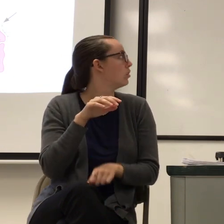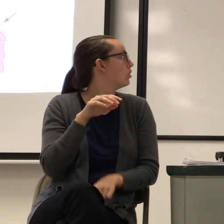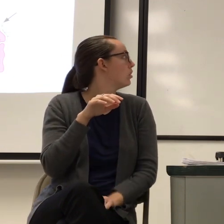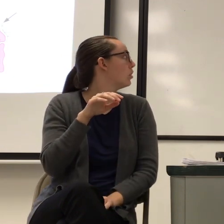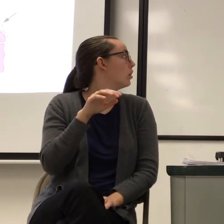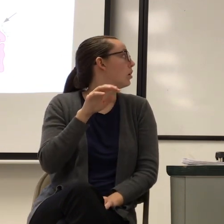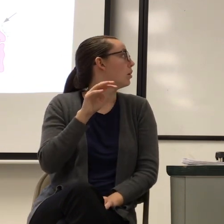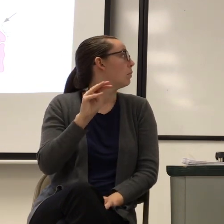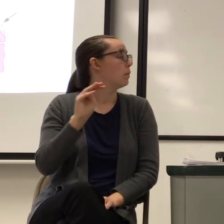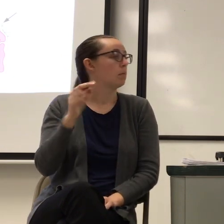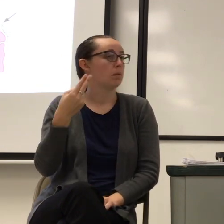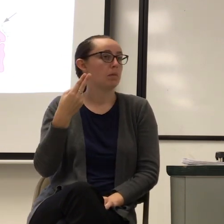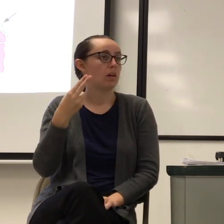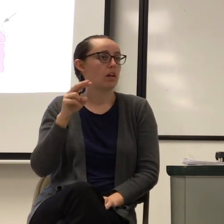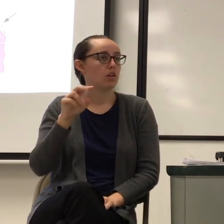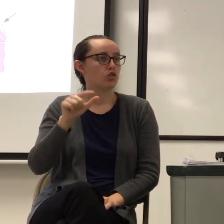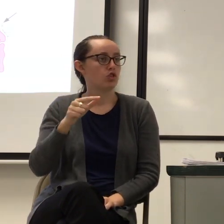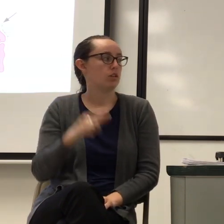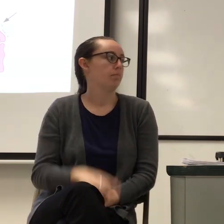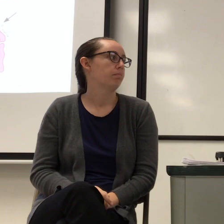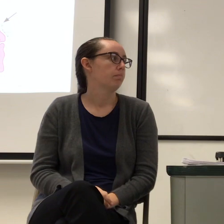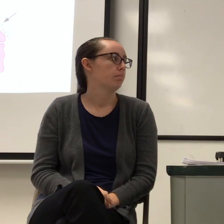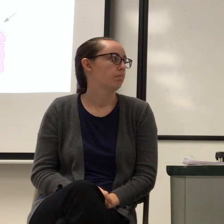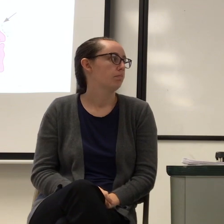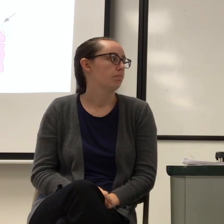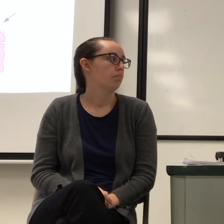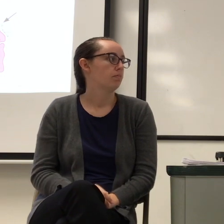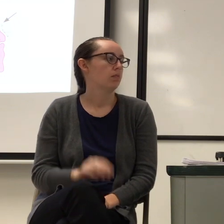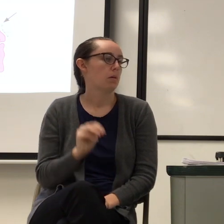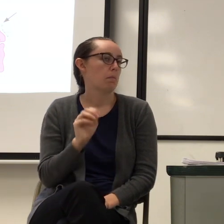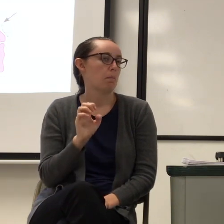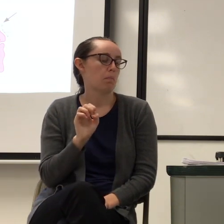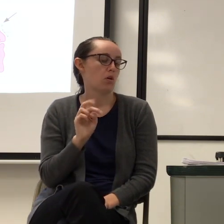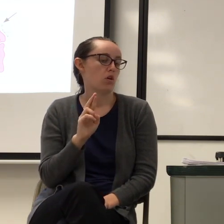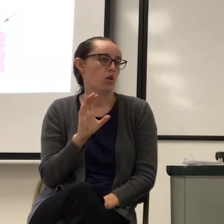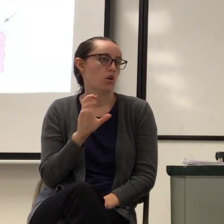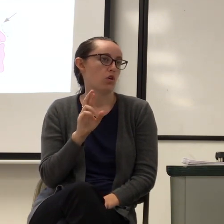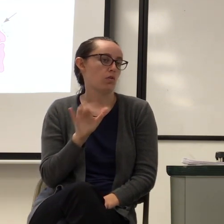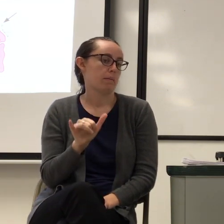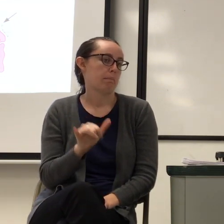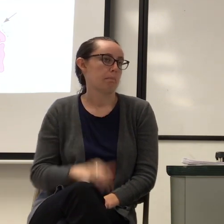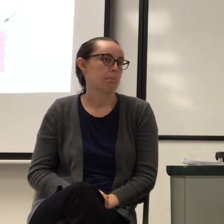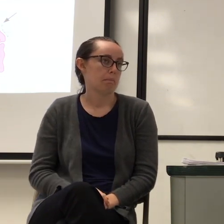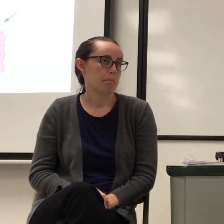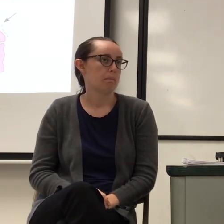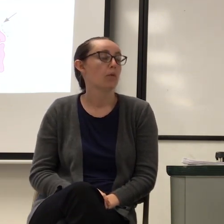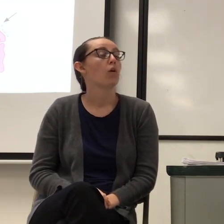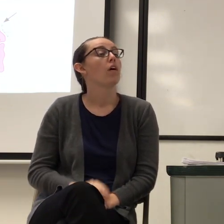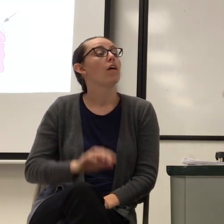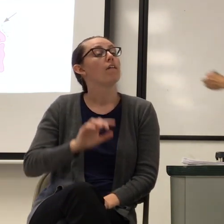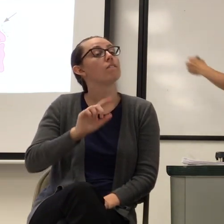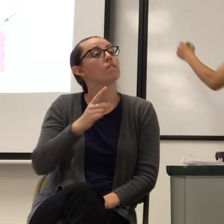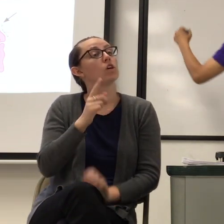what you're supposed to be seeing from the pictures. So this first phase is called inflow